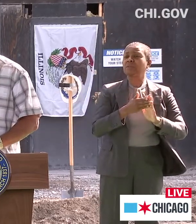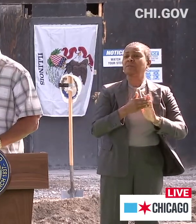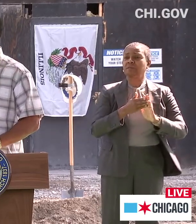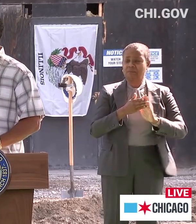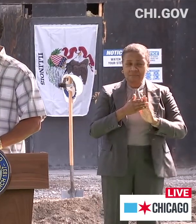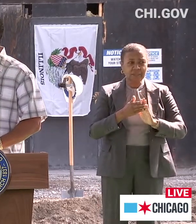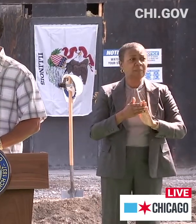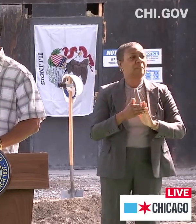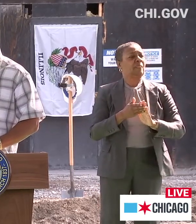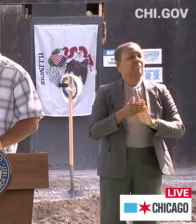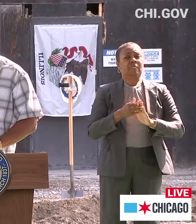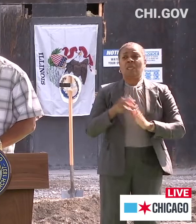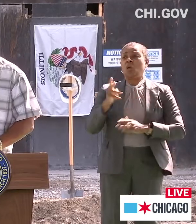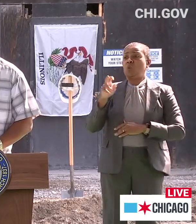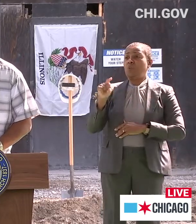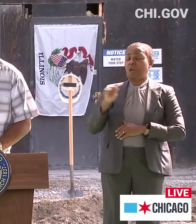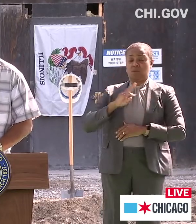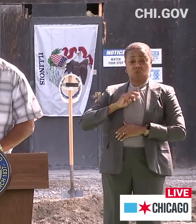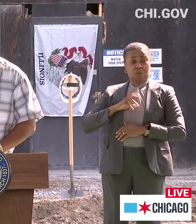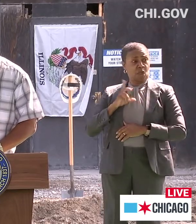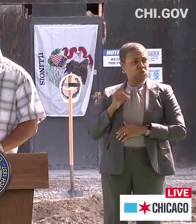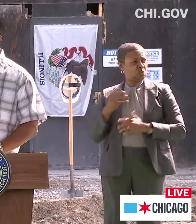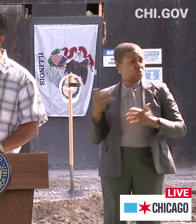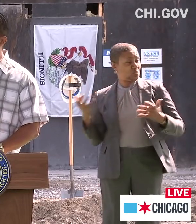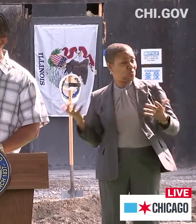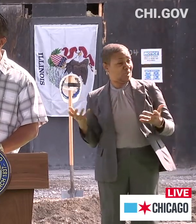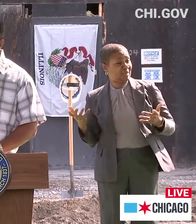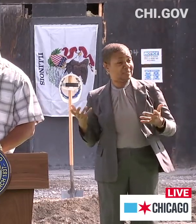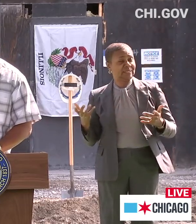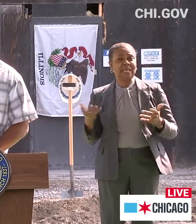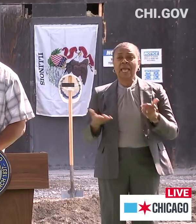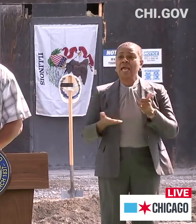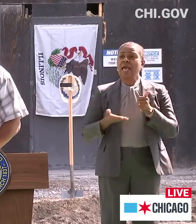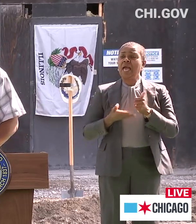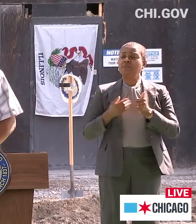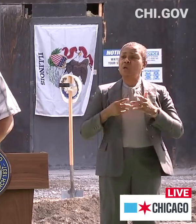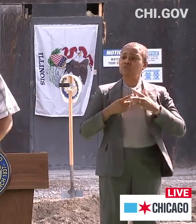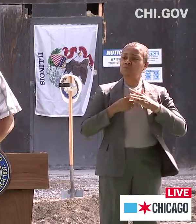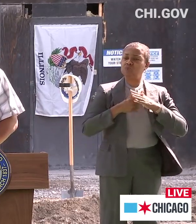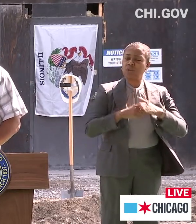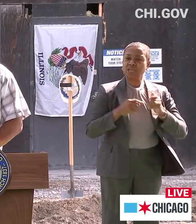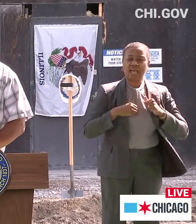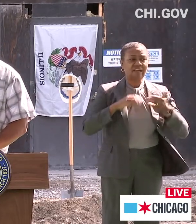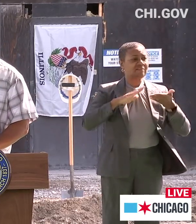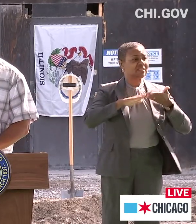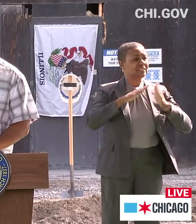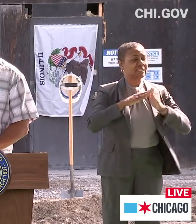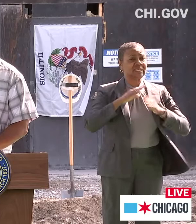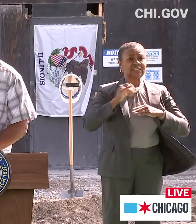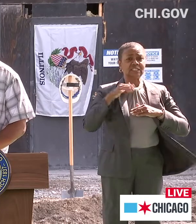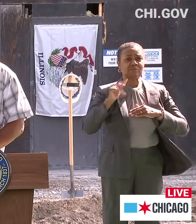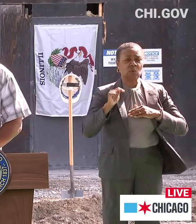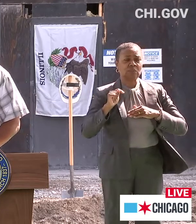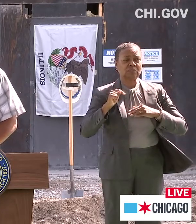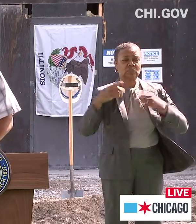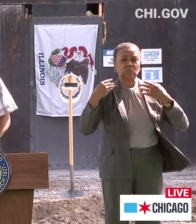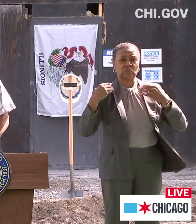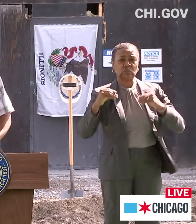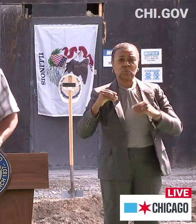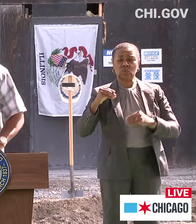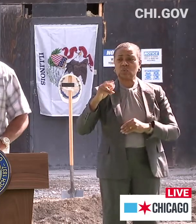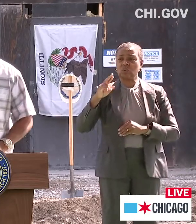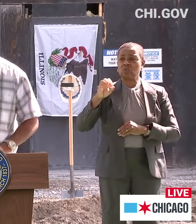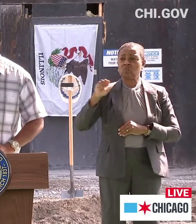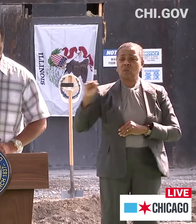And when you look at what Walmart did for us, Walmart paved the way for us to have a City Sports, a Ross, a